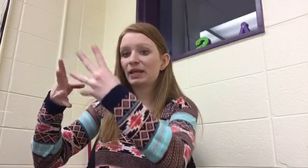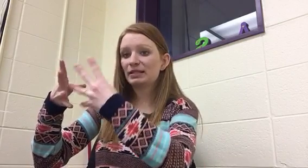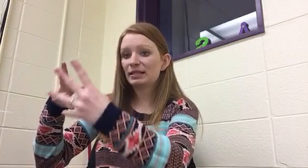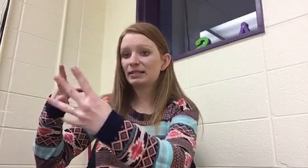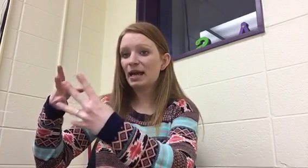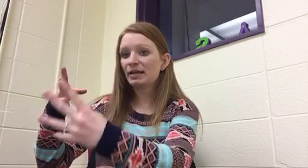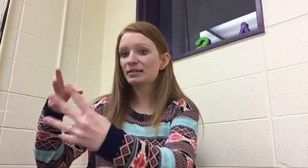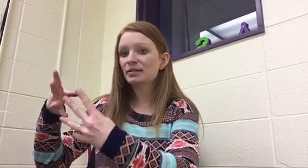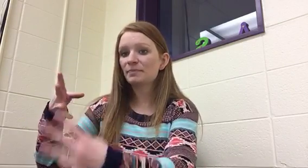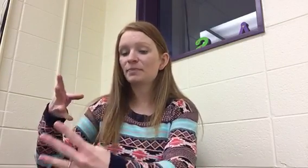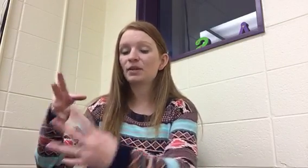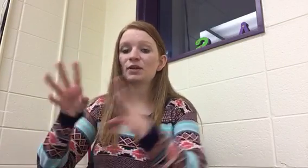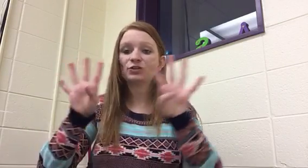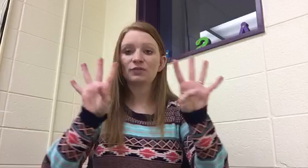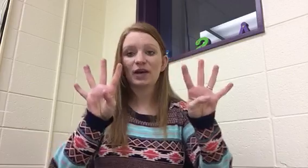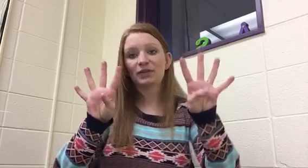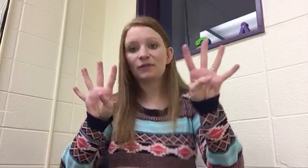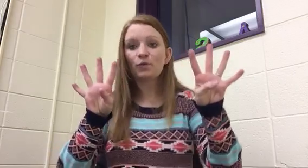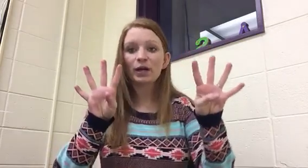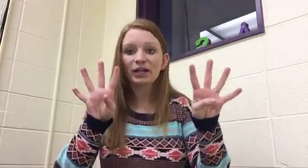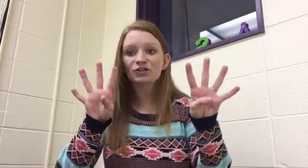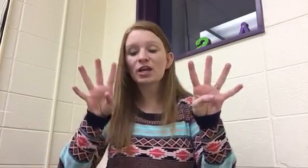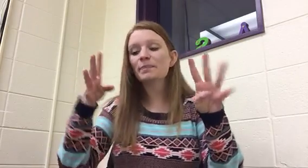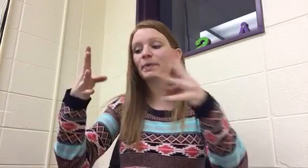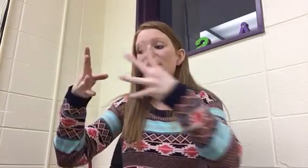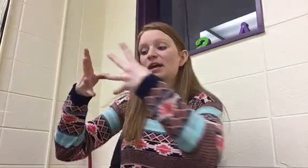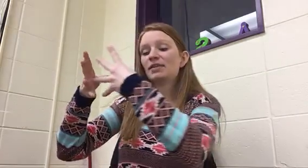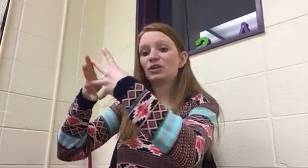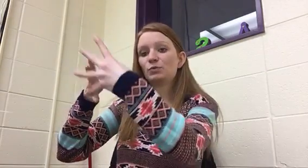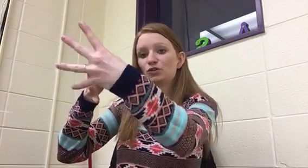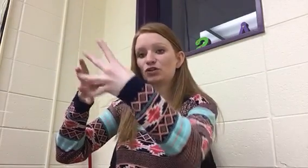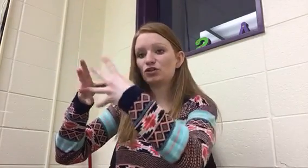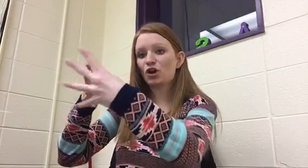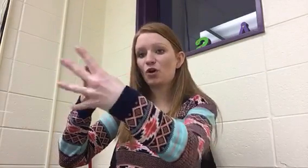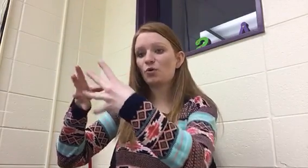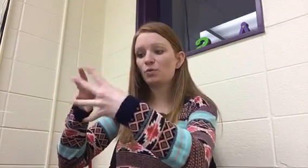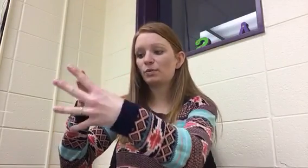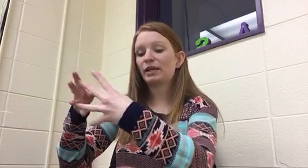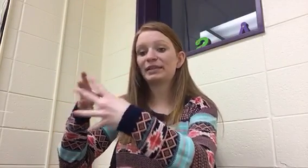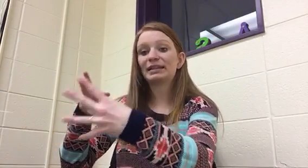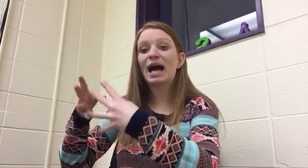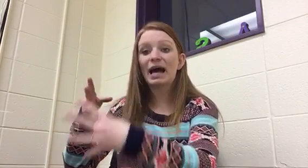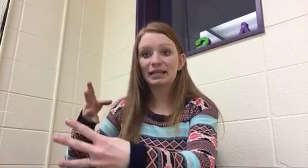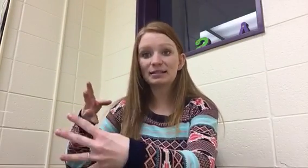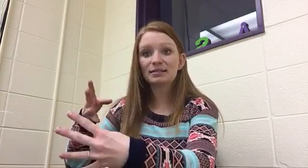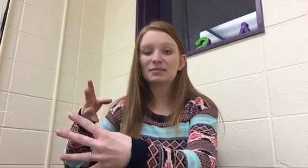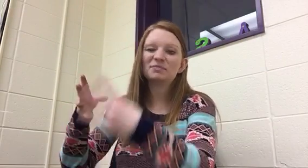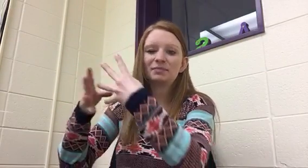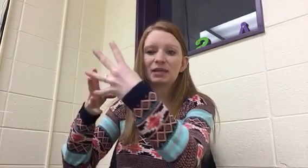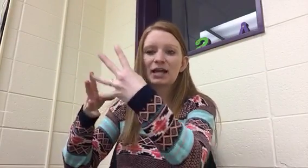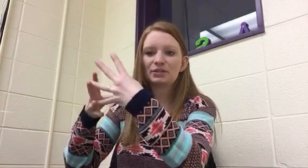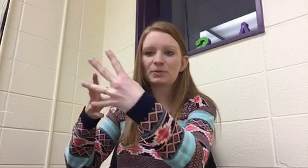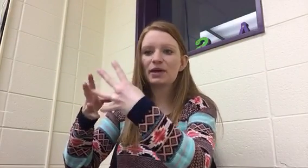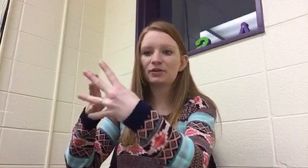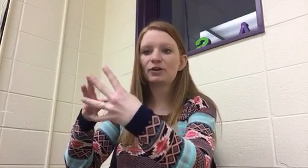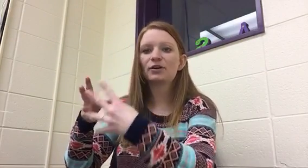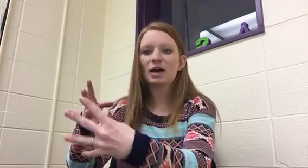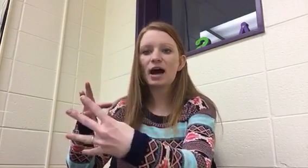like zigzags. So you've got that forehand shape, and then you would just show like the lines rather,